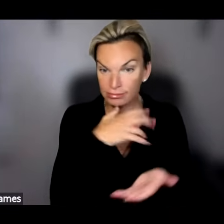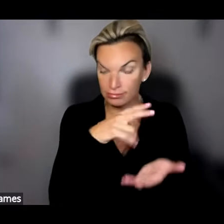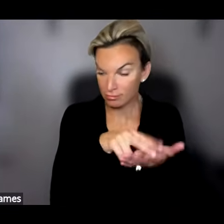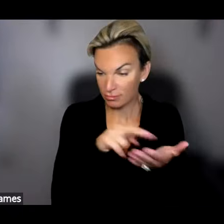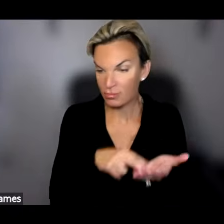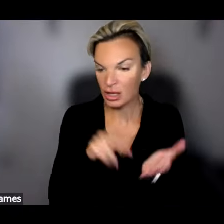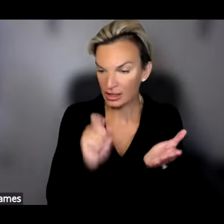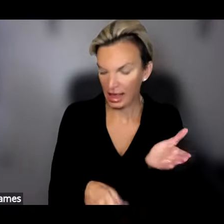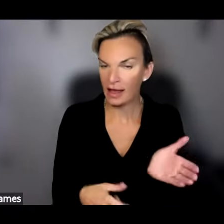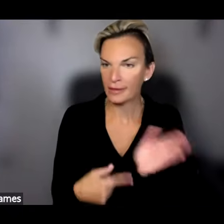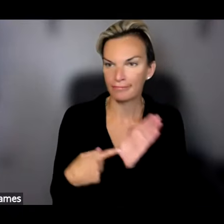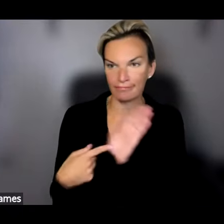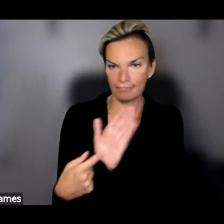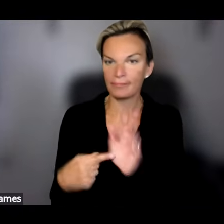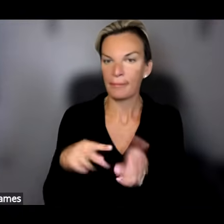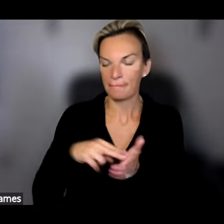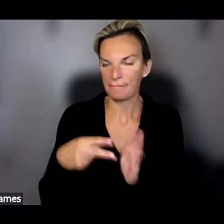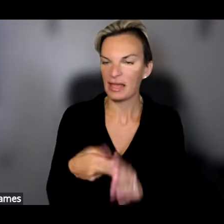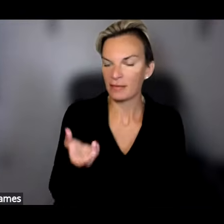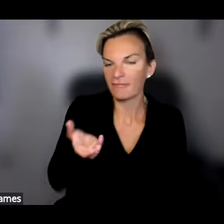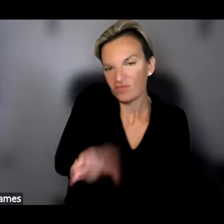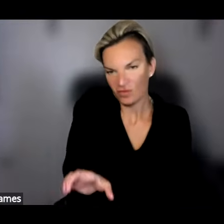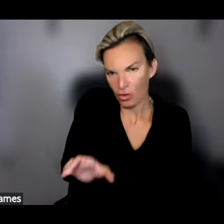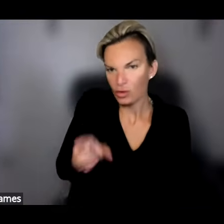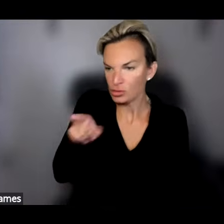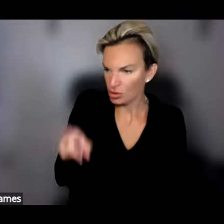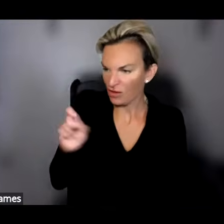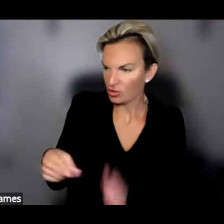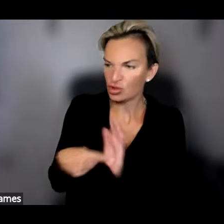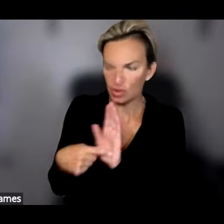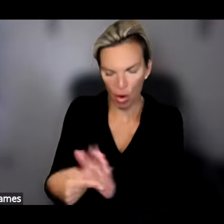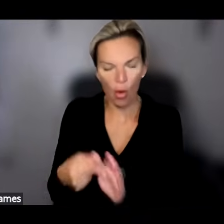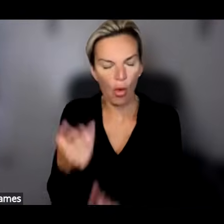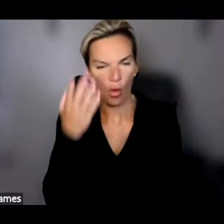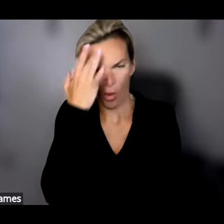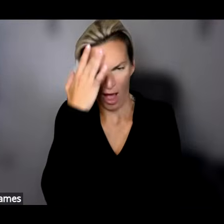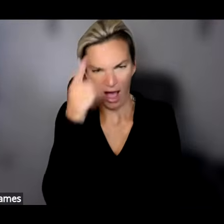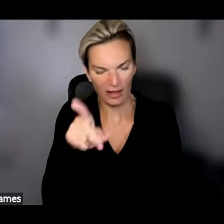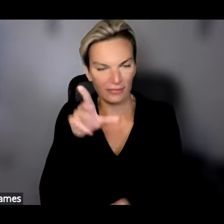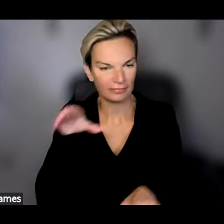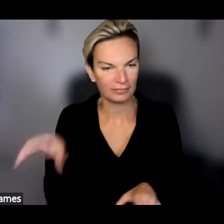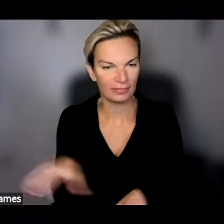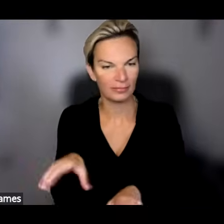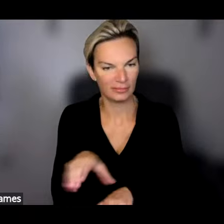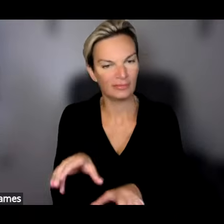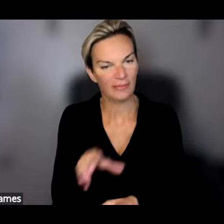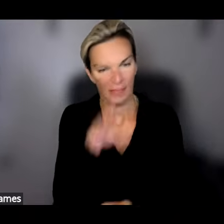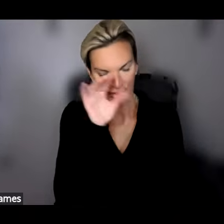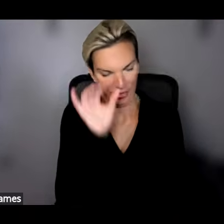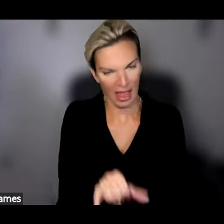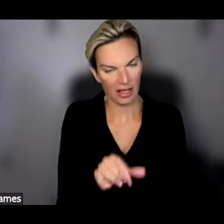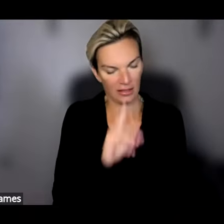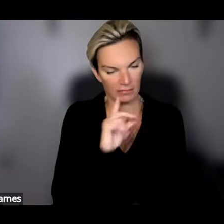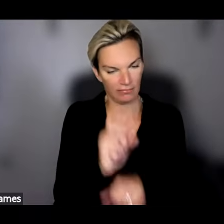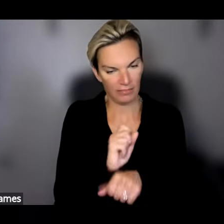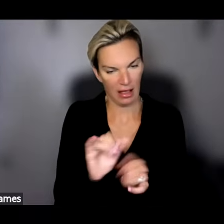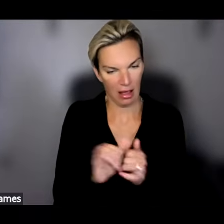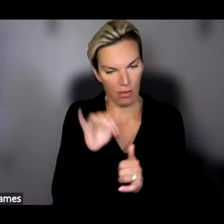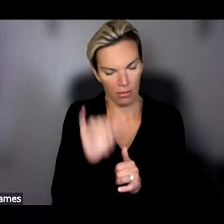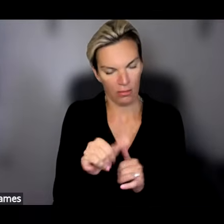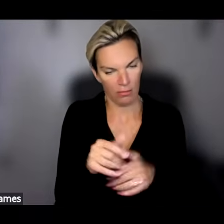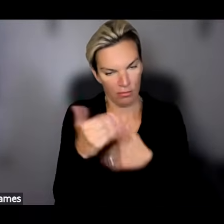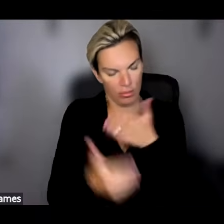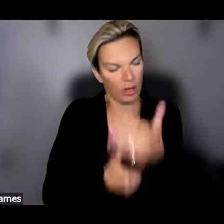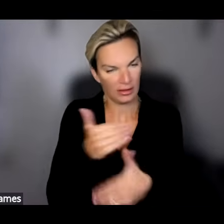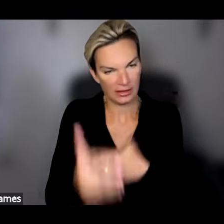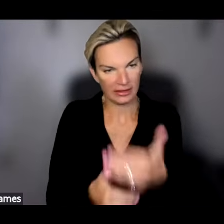the voters. That is exactly how the recall process is supposed to work. Clerk Bishop's attorney says